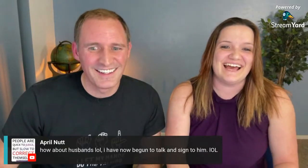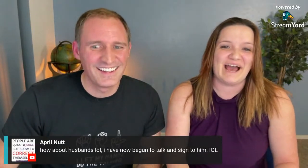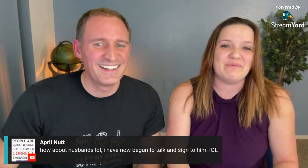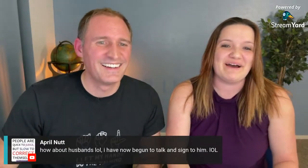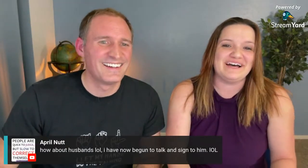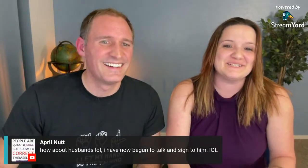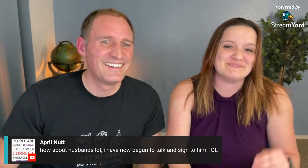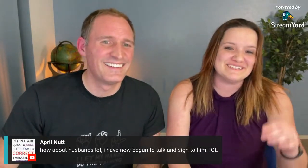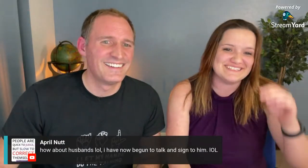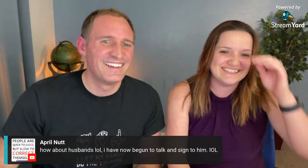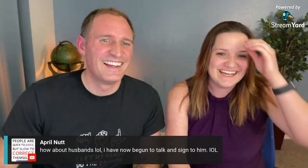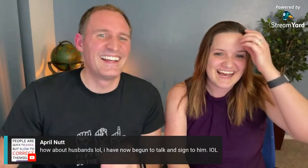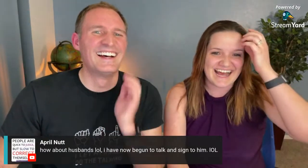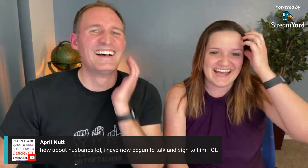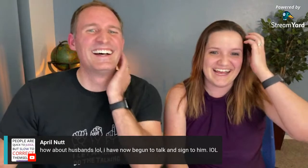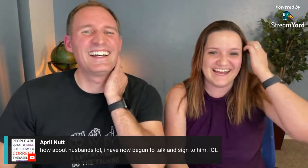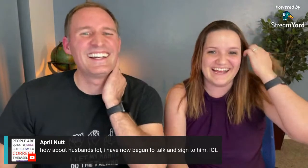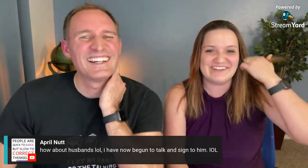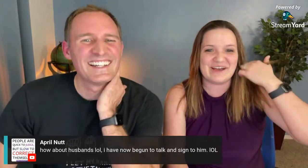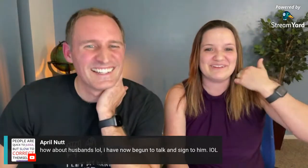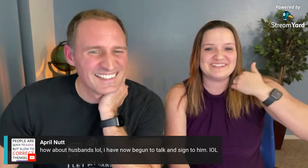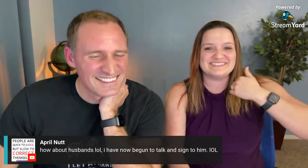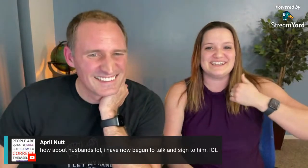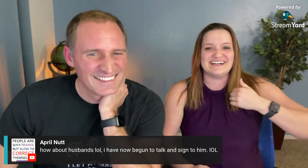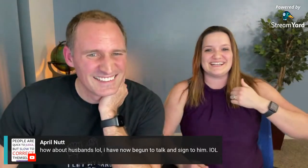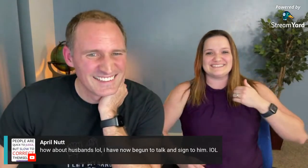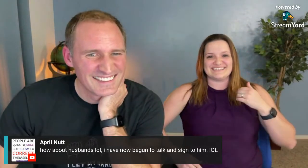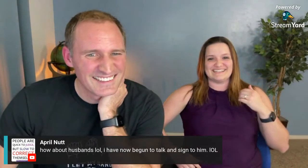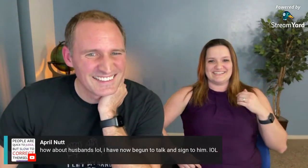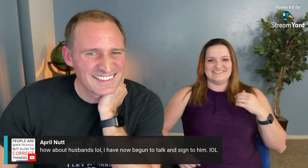How about husbands? I have now begun to talk and sign to him.